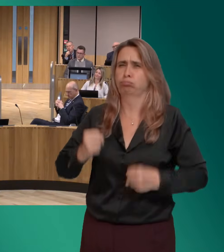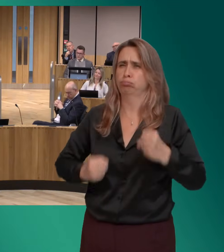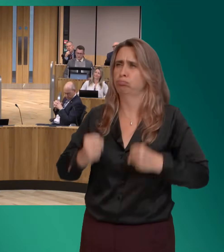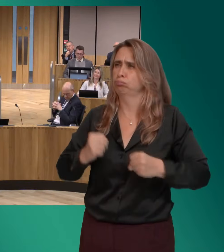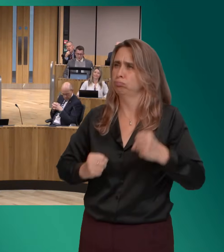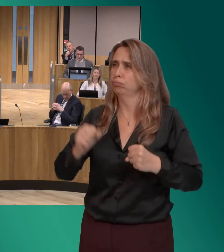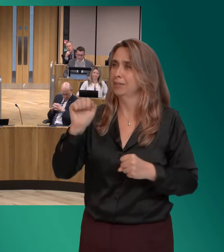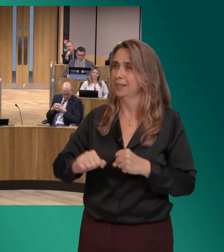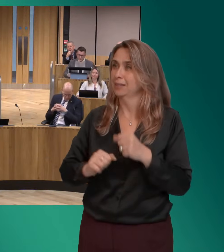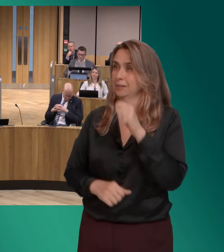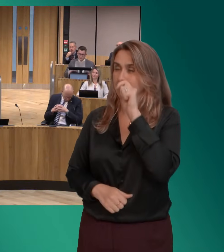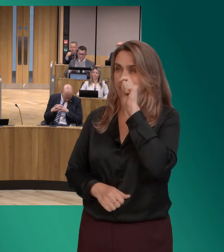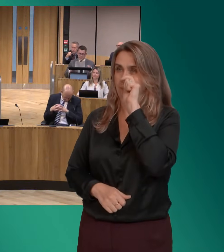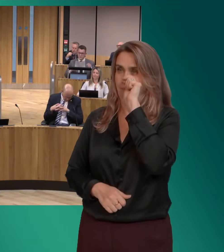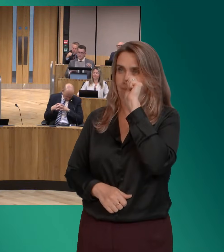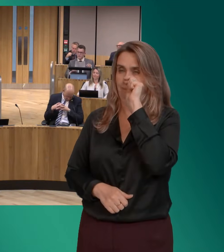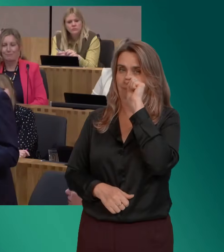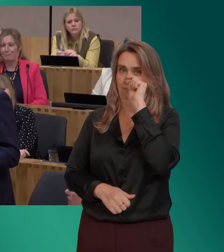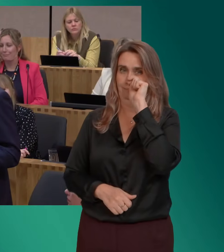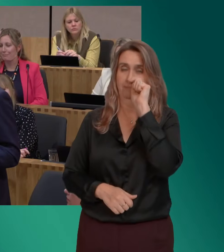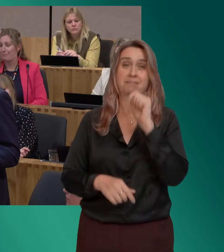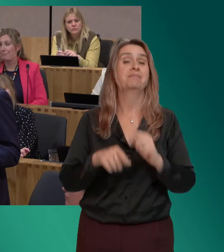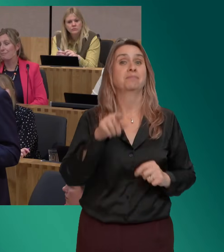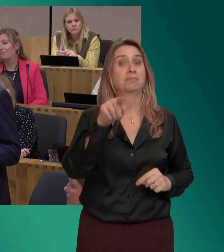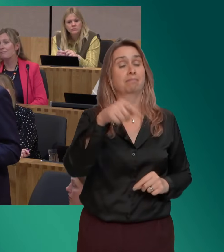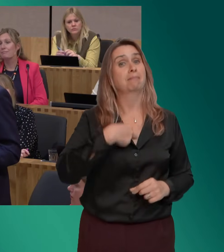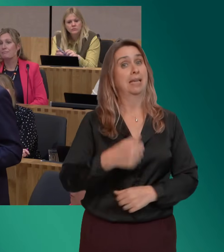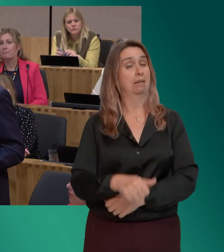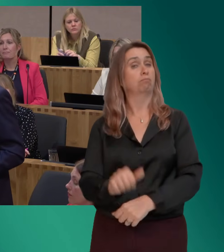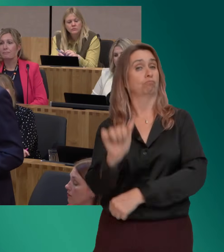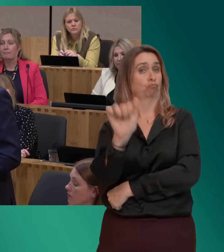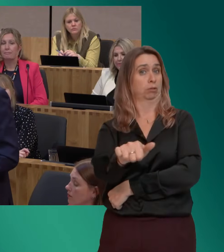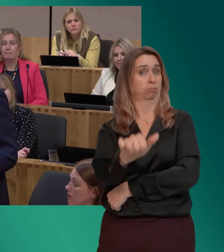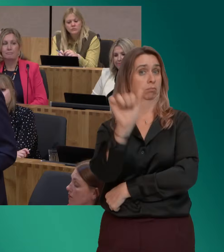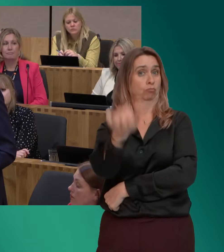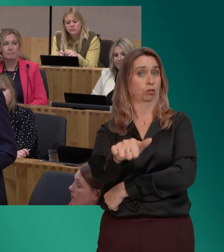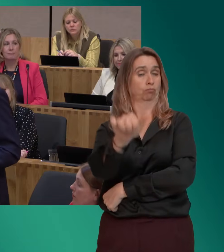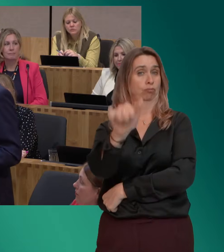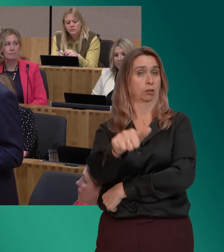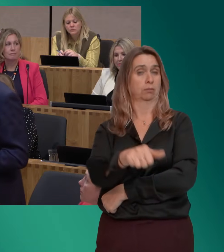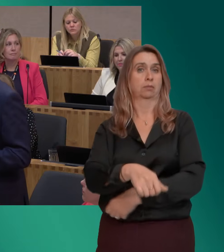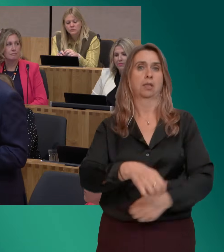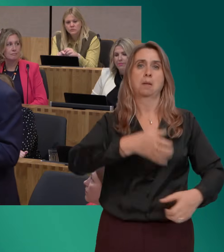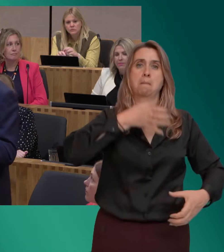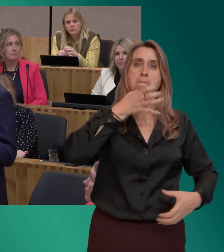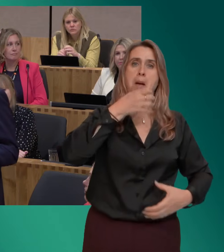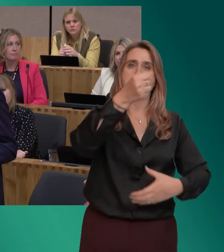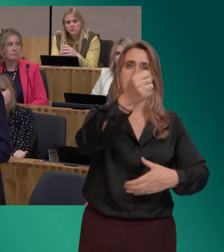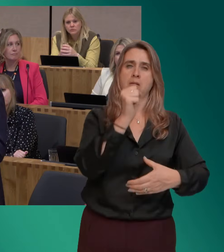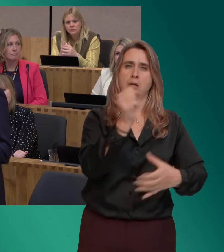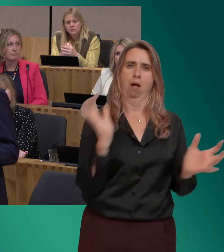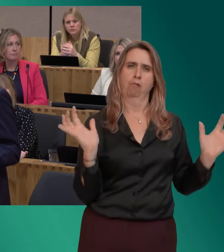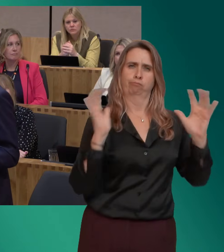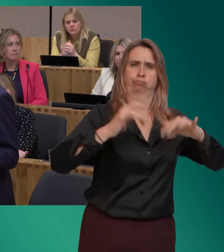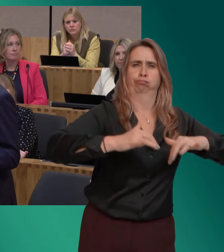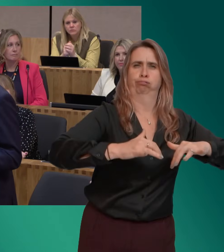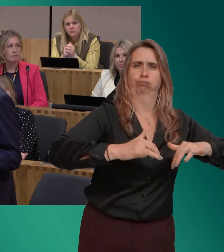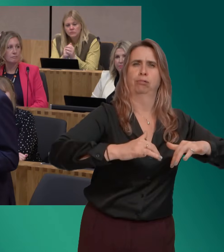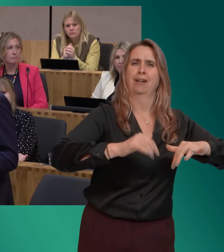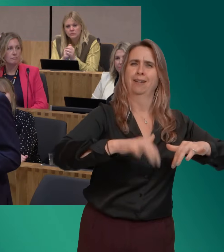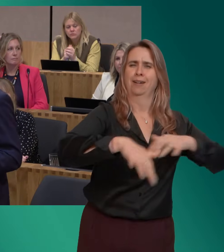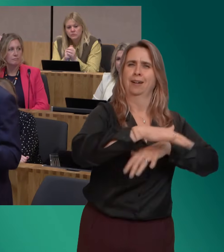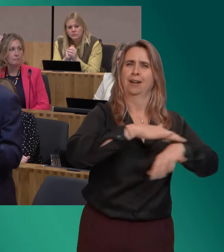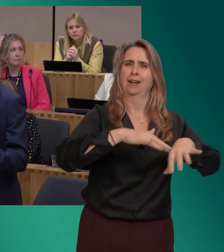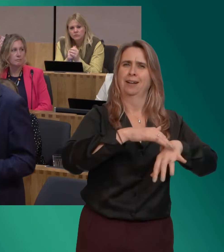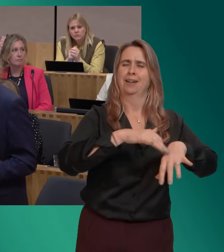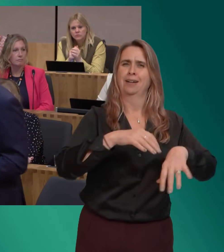The member touches on many things that I certainly agree with. You know, the role of the community pub as a third space, as it was described to me